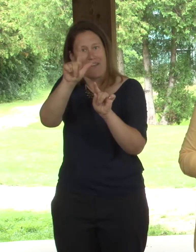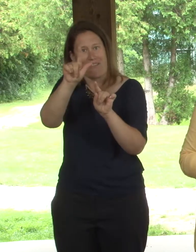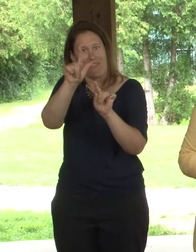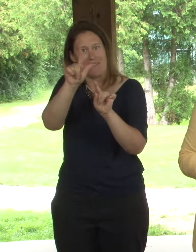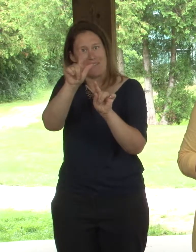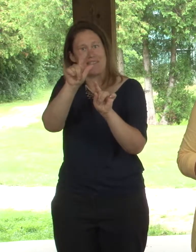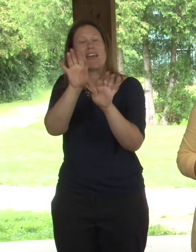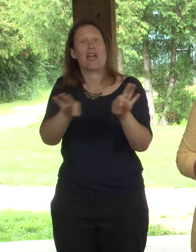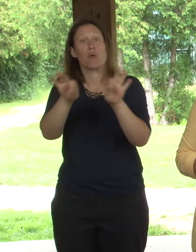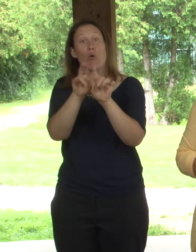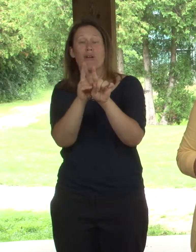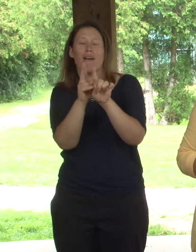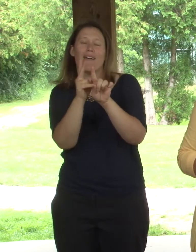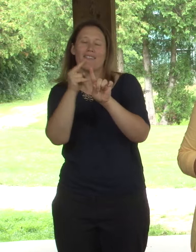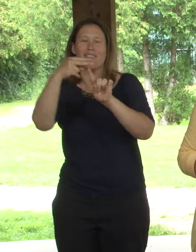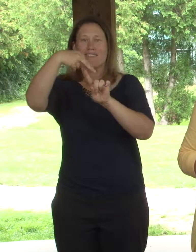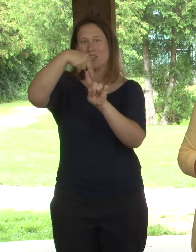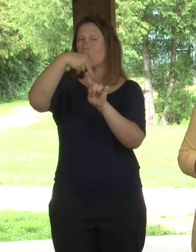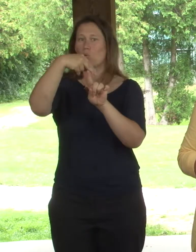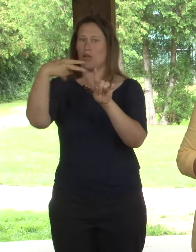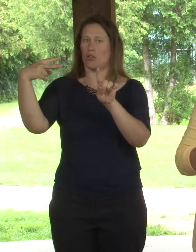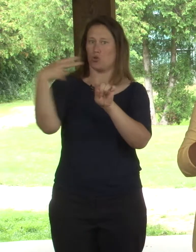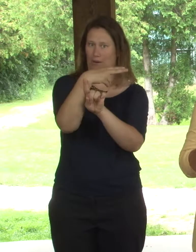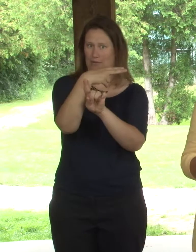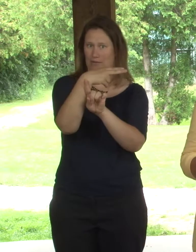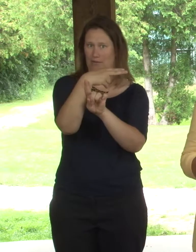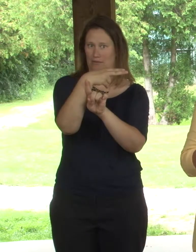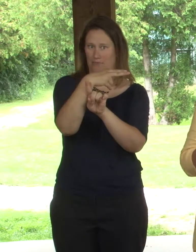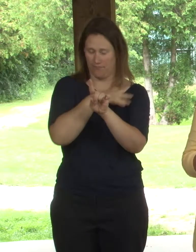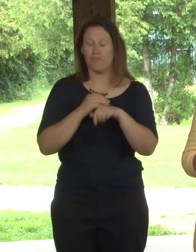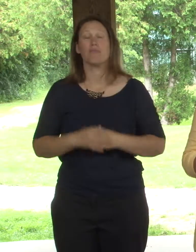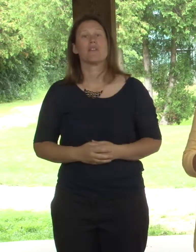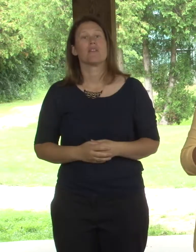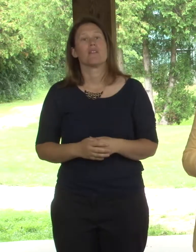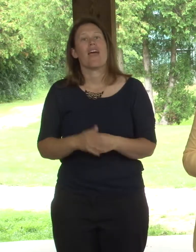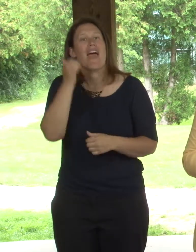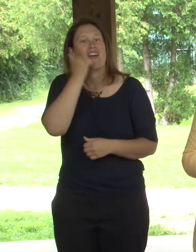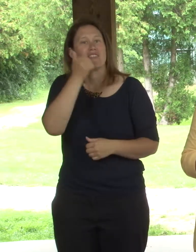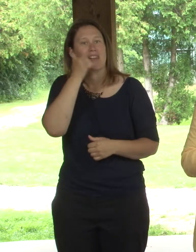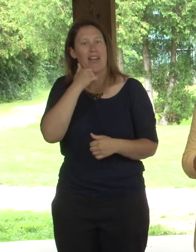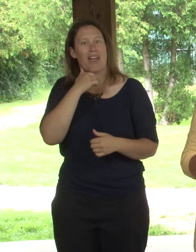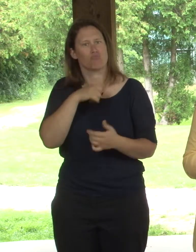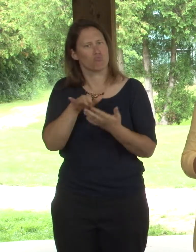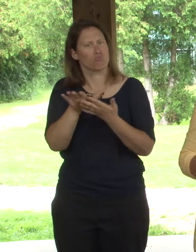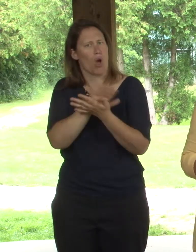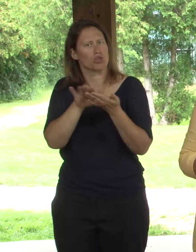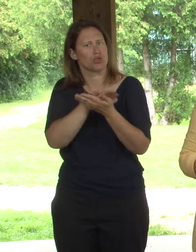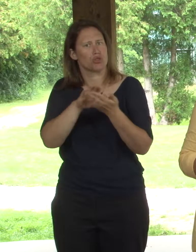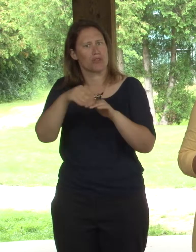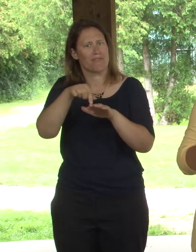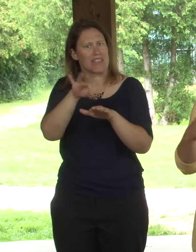toenails straight across. Washing your feet daily, drying them extremely well, and that means between